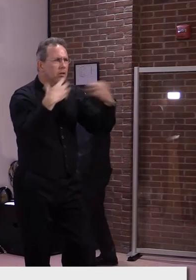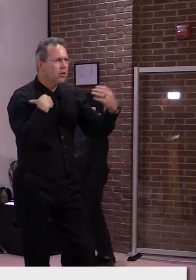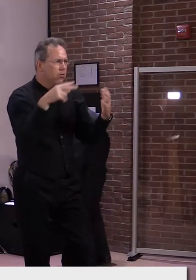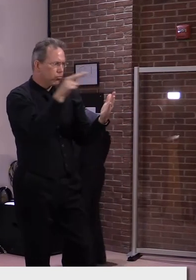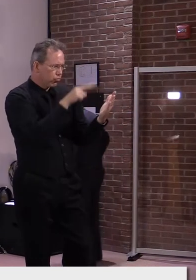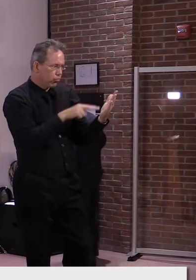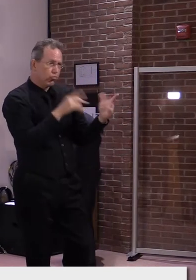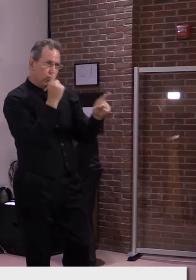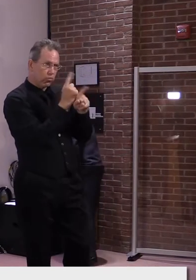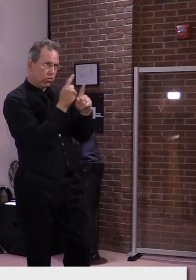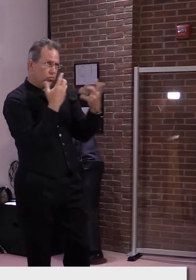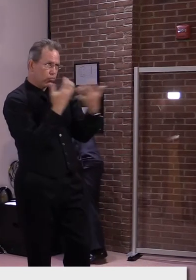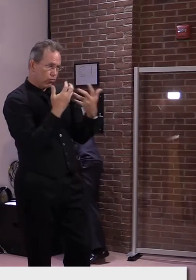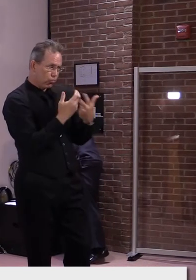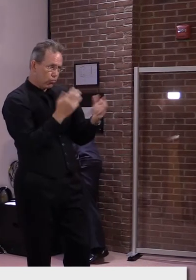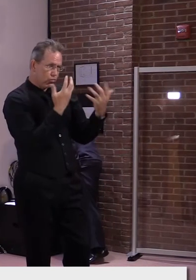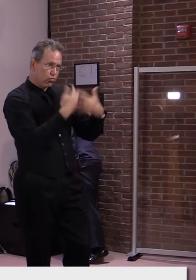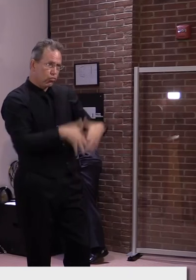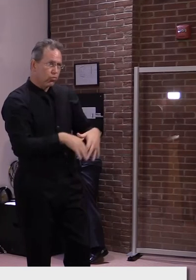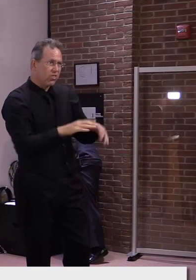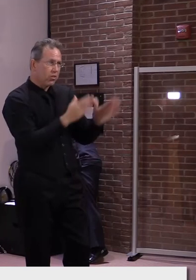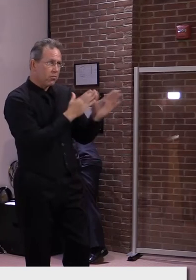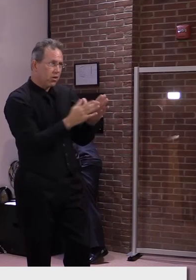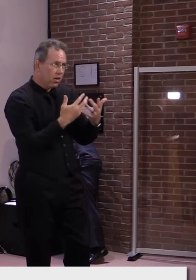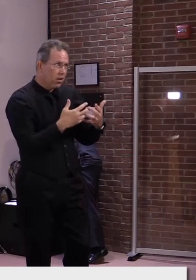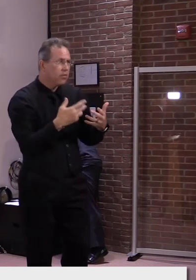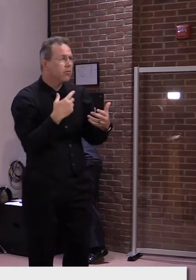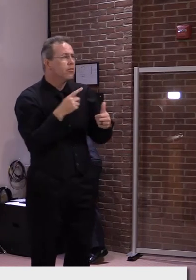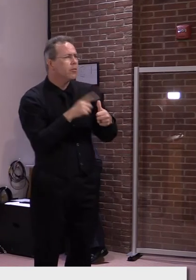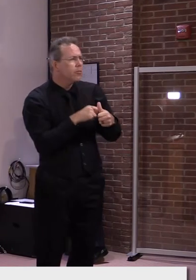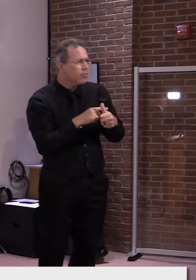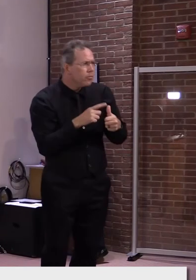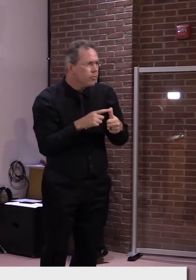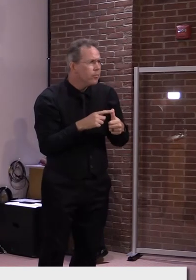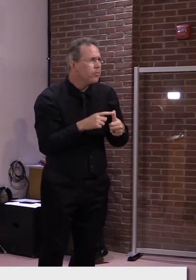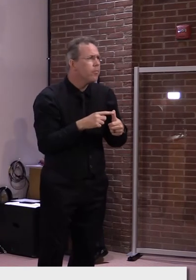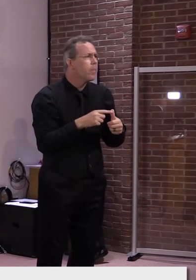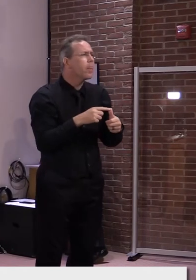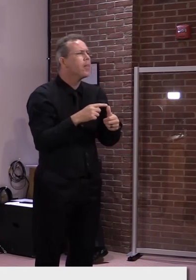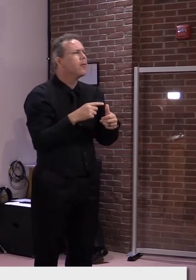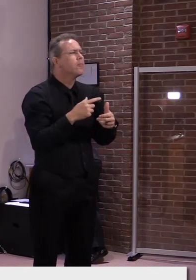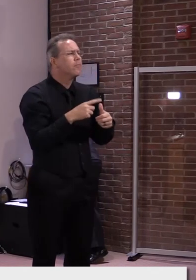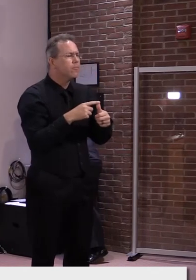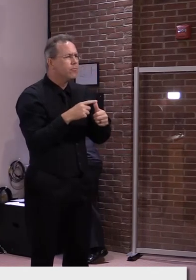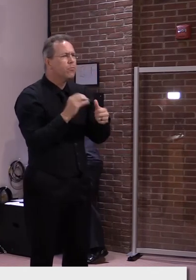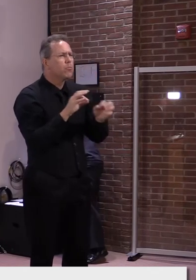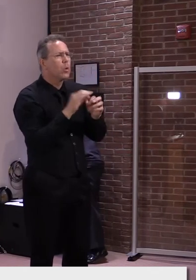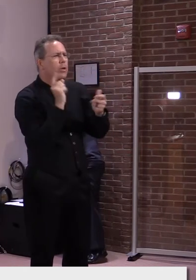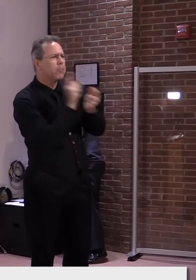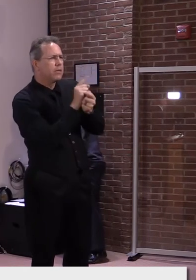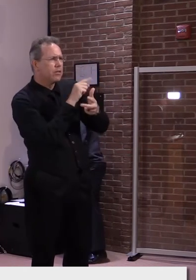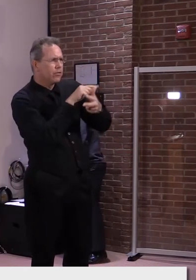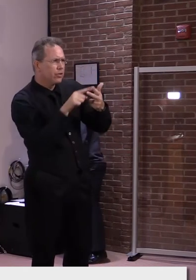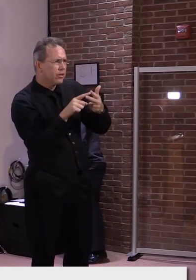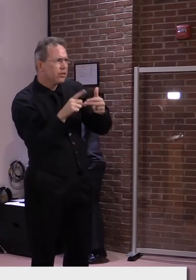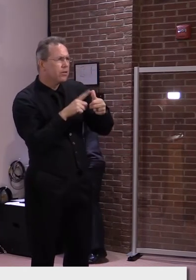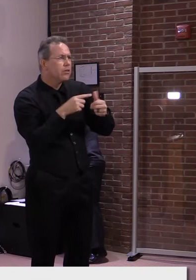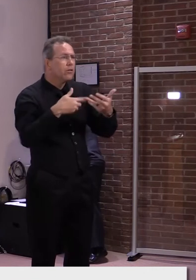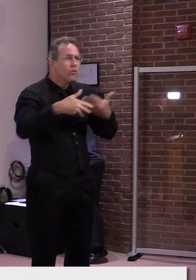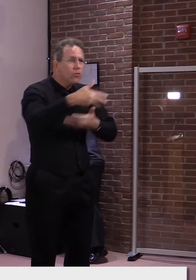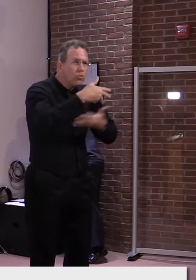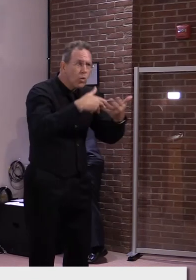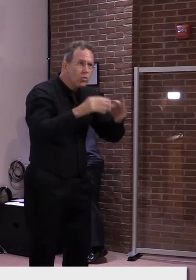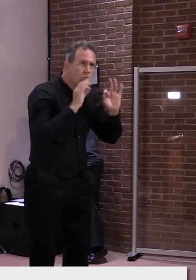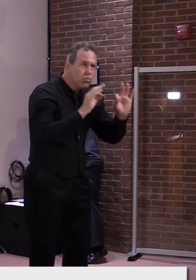3 domains or focus areas that we created as part of the planning template. You might remember those are social, emotional well-being, students, the re-engagement,